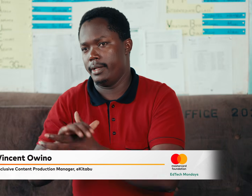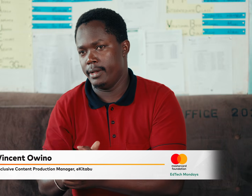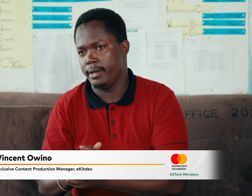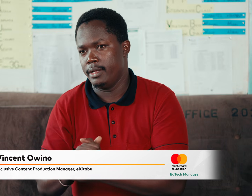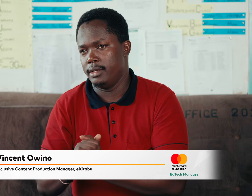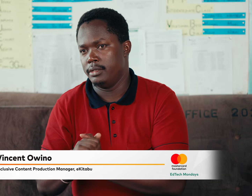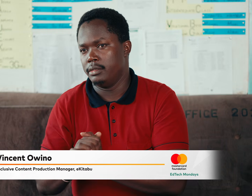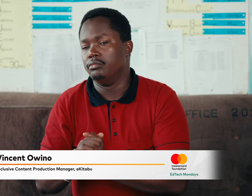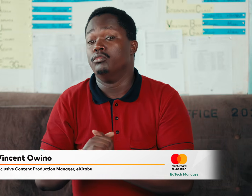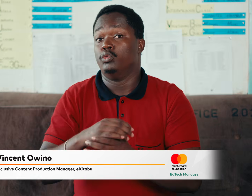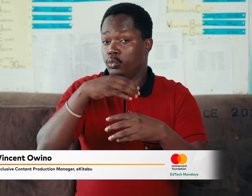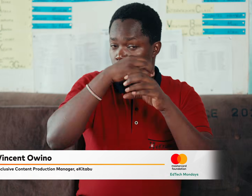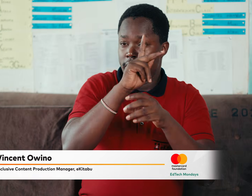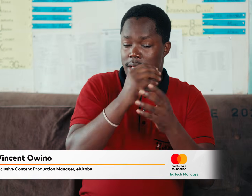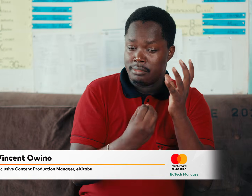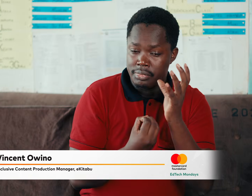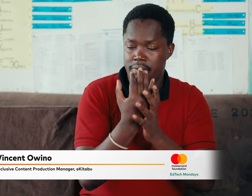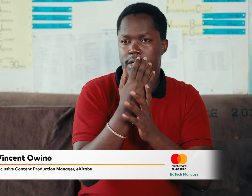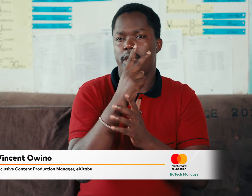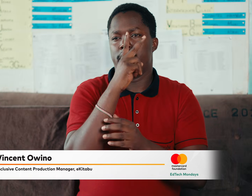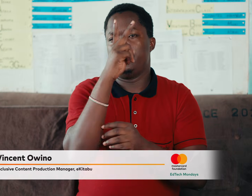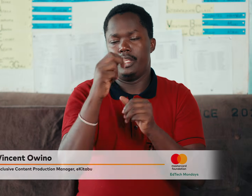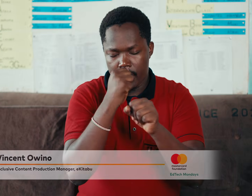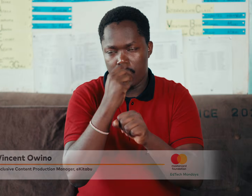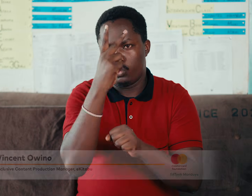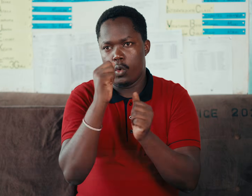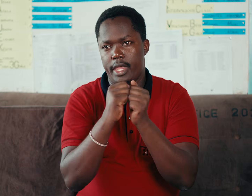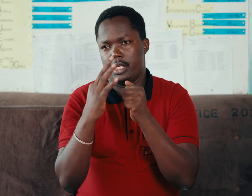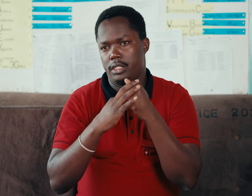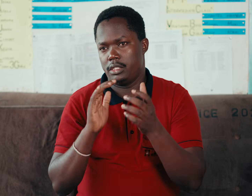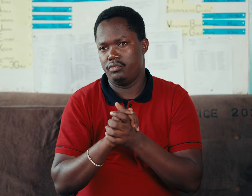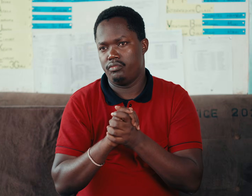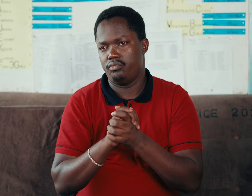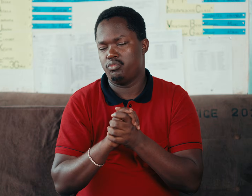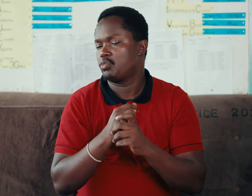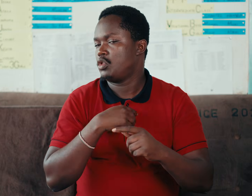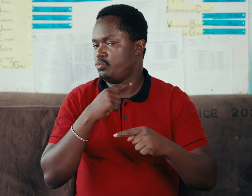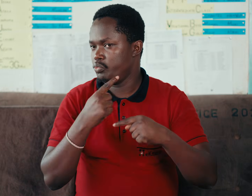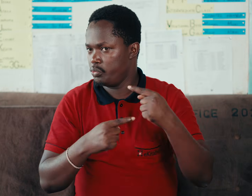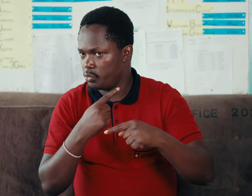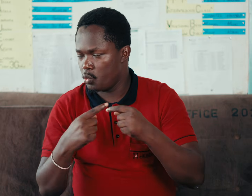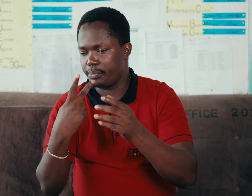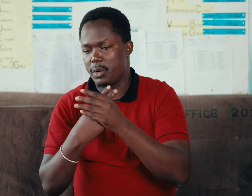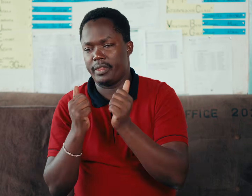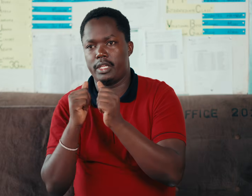that all learners can use. So Studio KSL started in 2018.